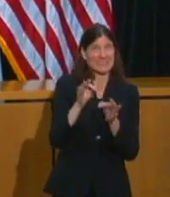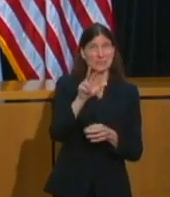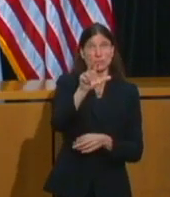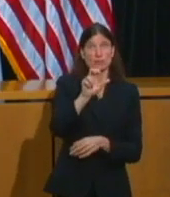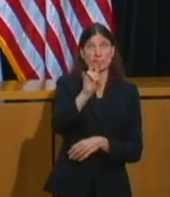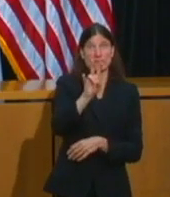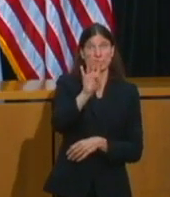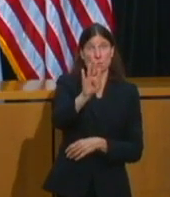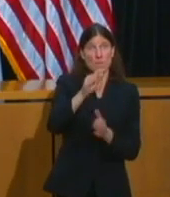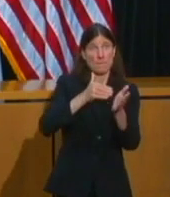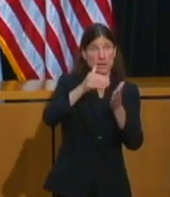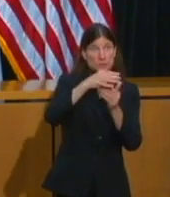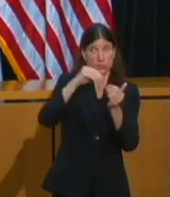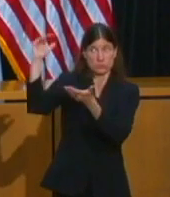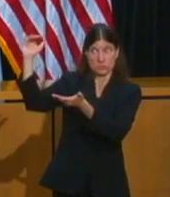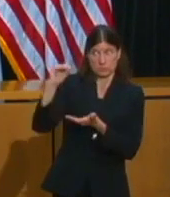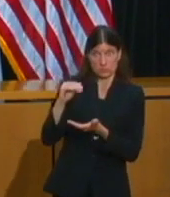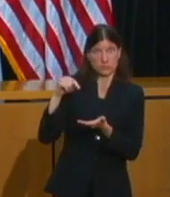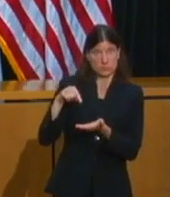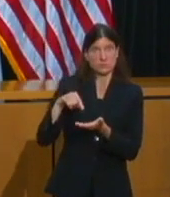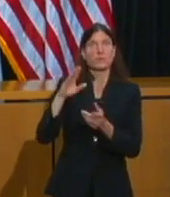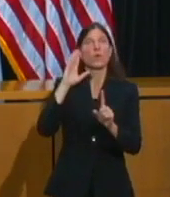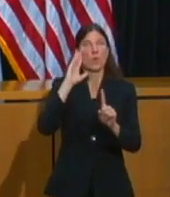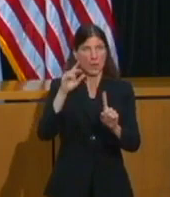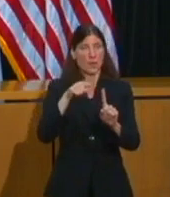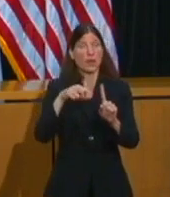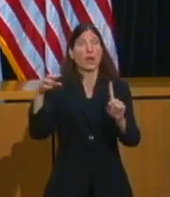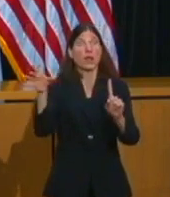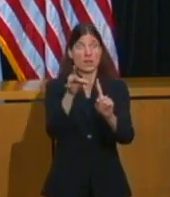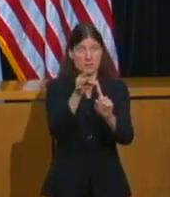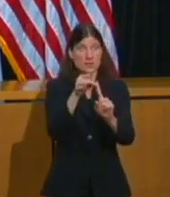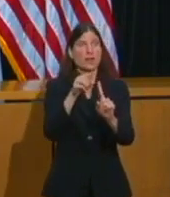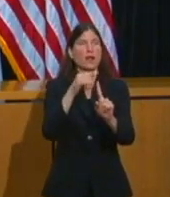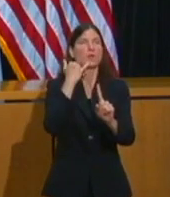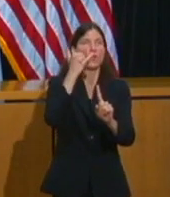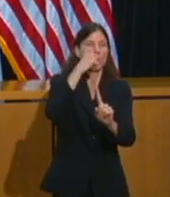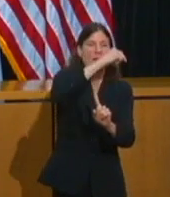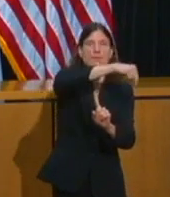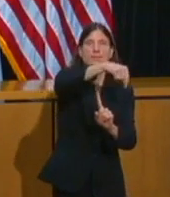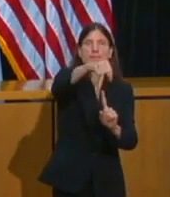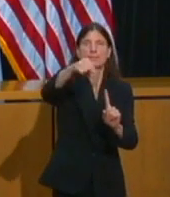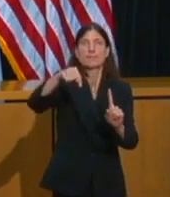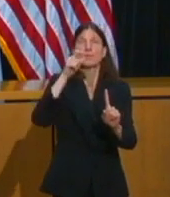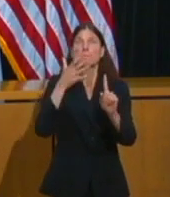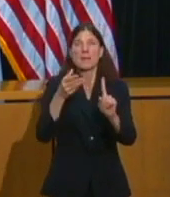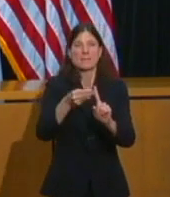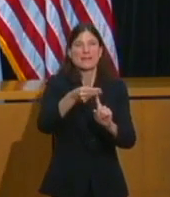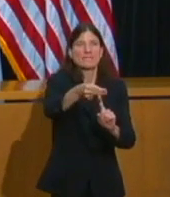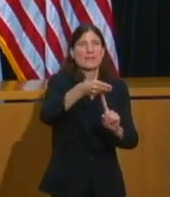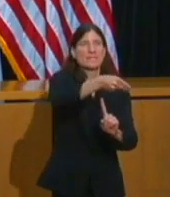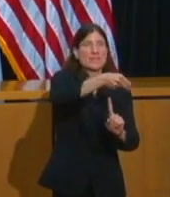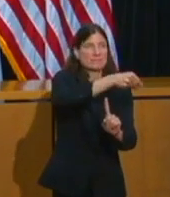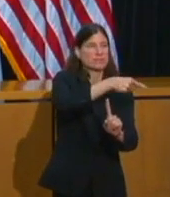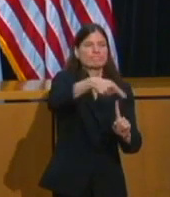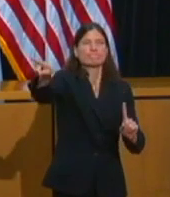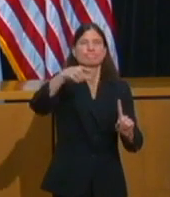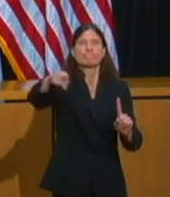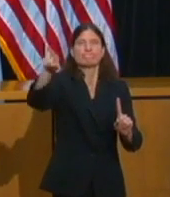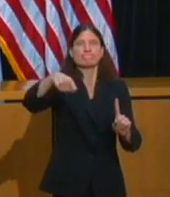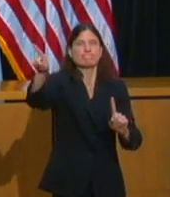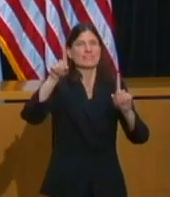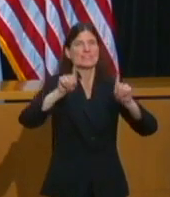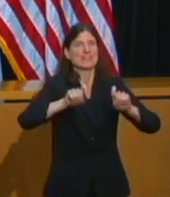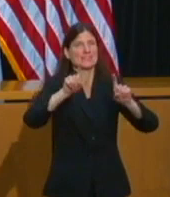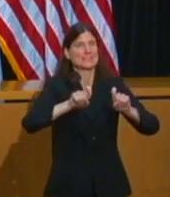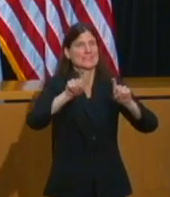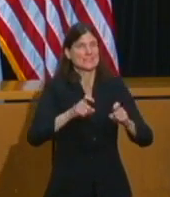Massachusetts to get this underway. But to build a comprehensive testing and tracing program that sustains our Commonwealth for the next